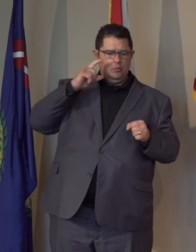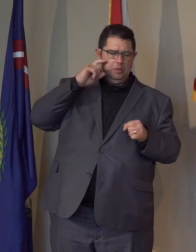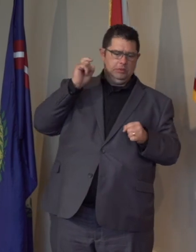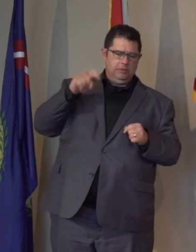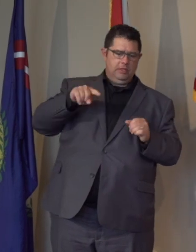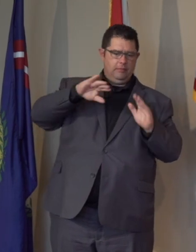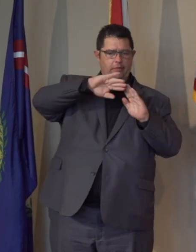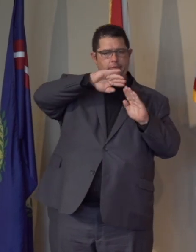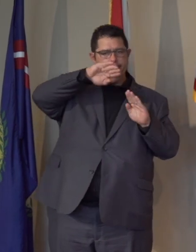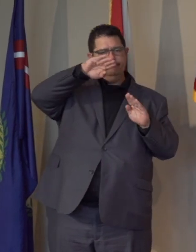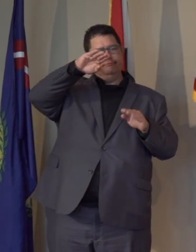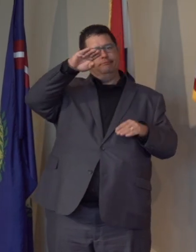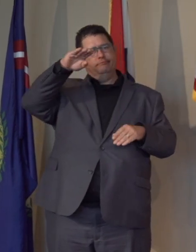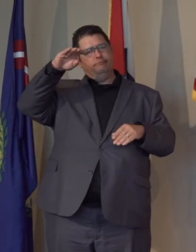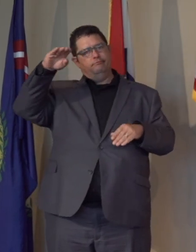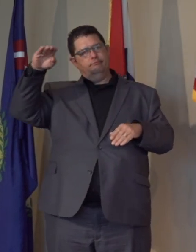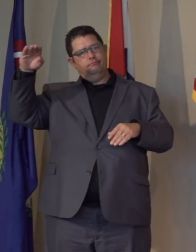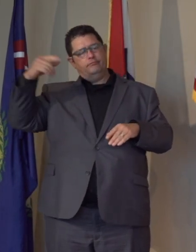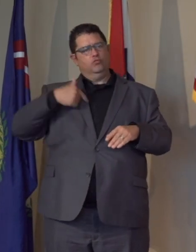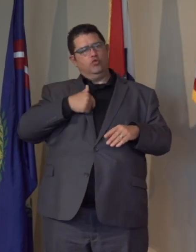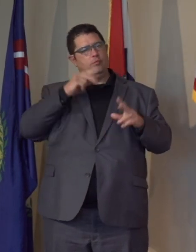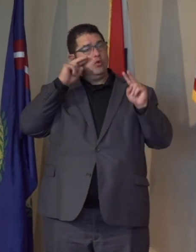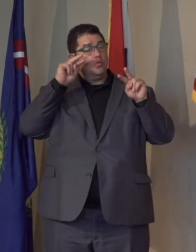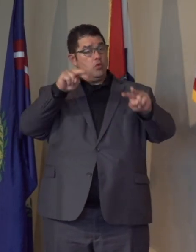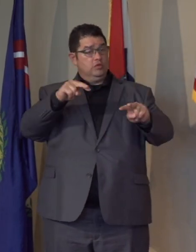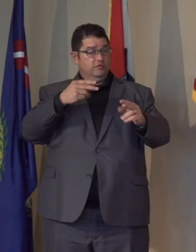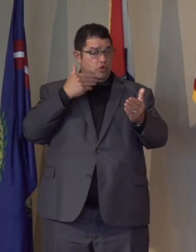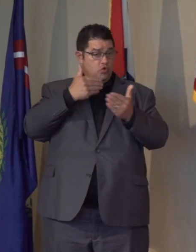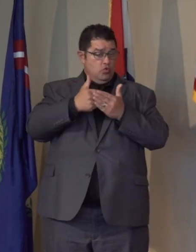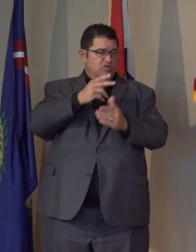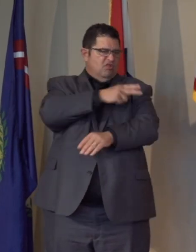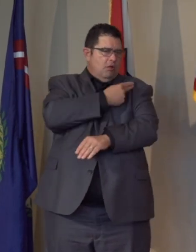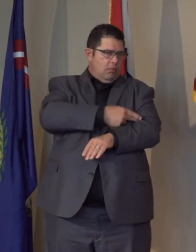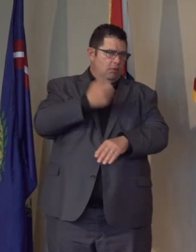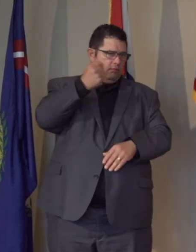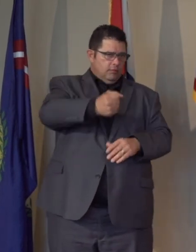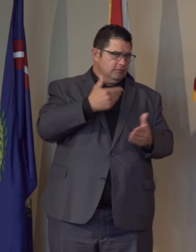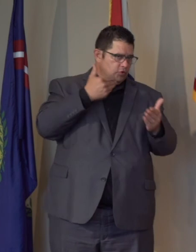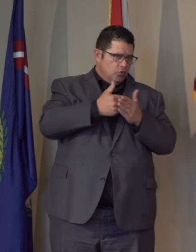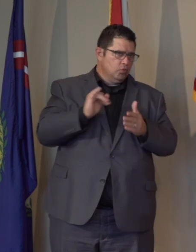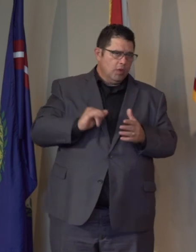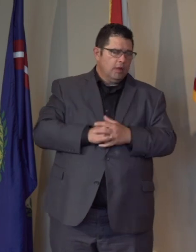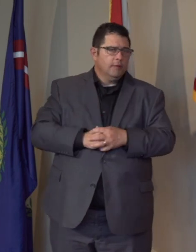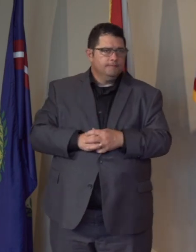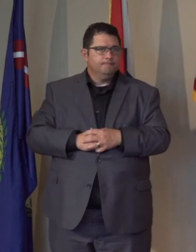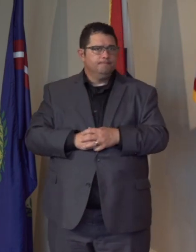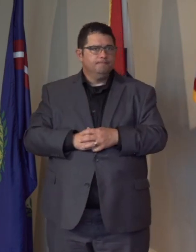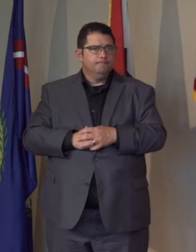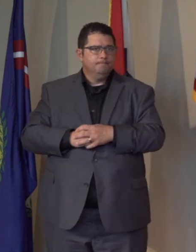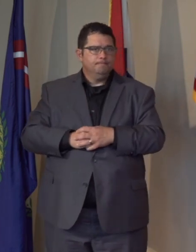community. But we'll be watching it very closely, and we'll be watching hospital admissions very closely as well.